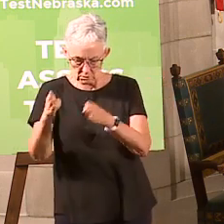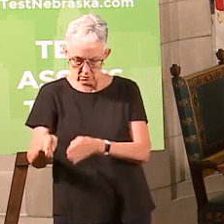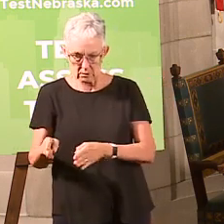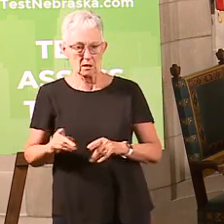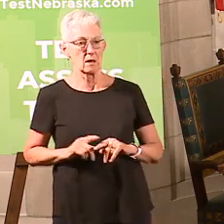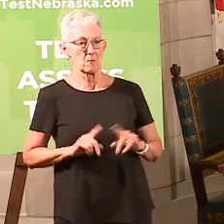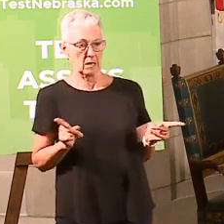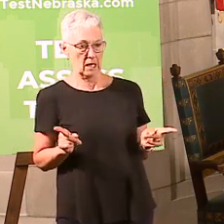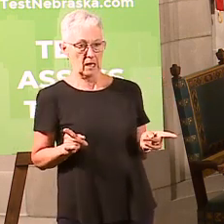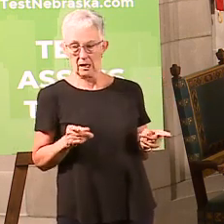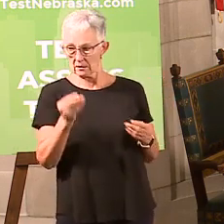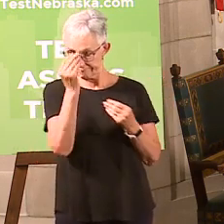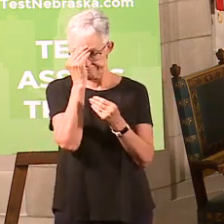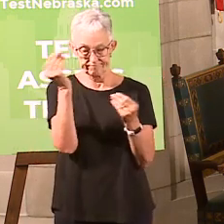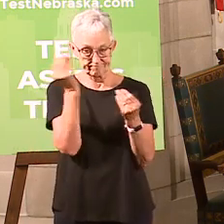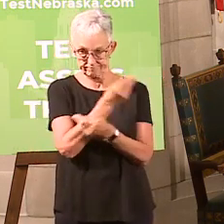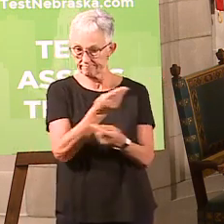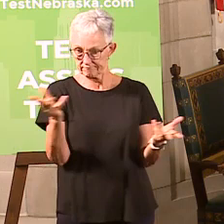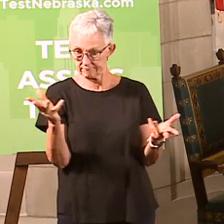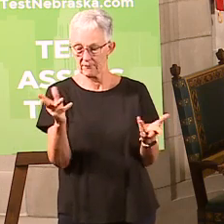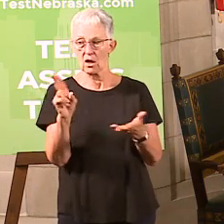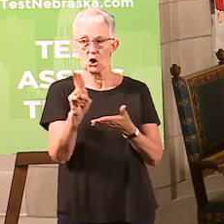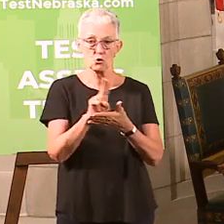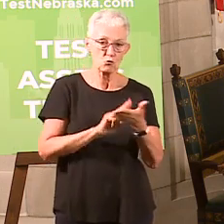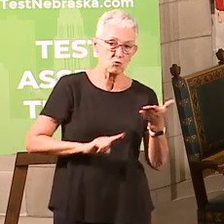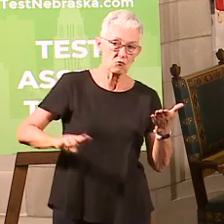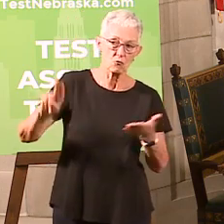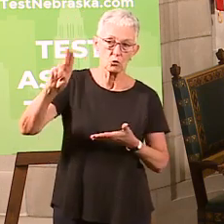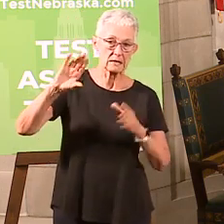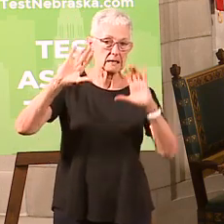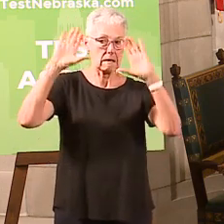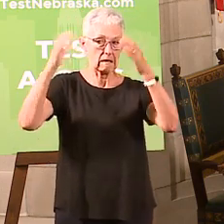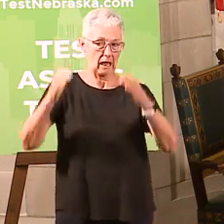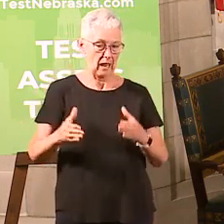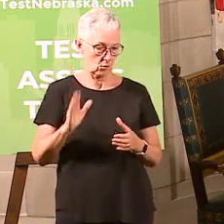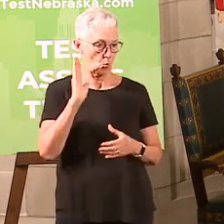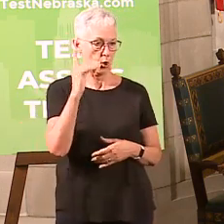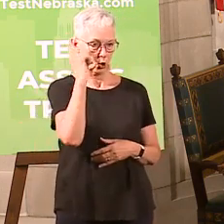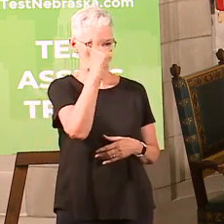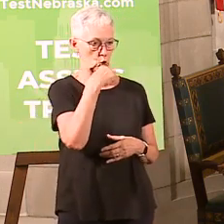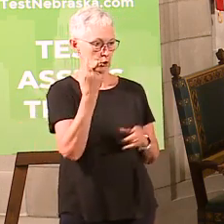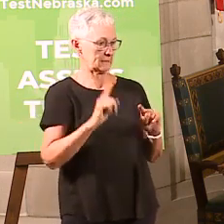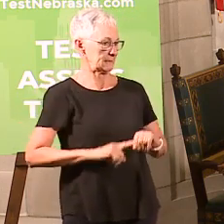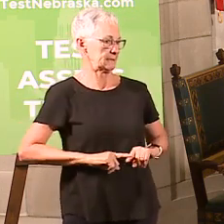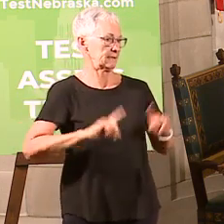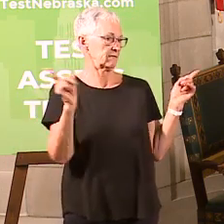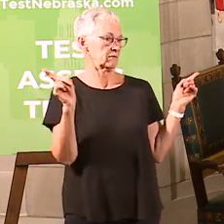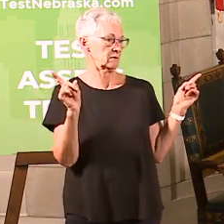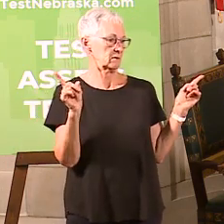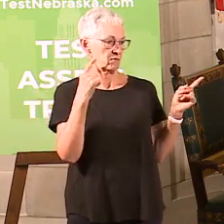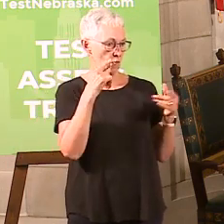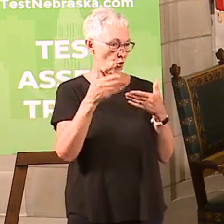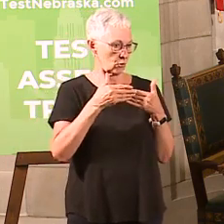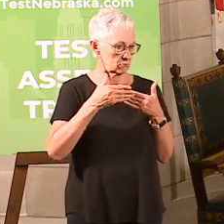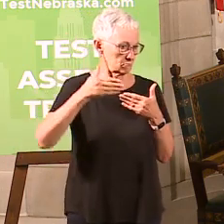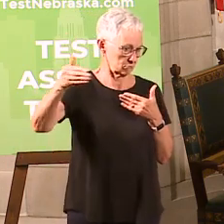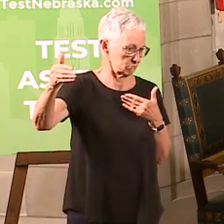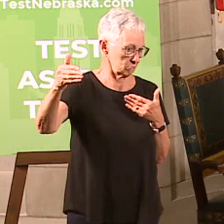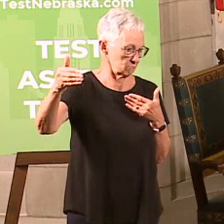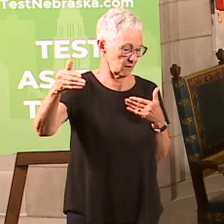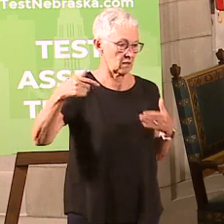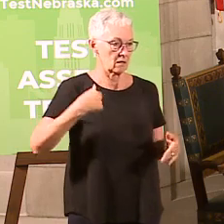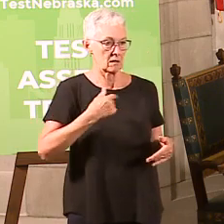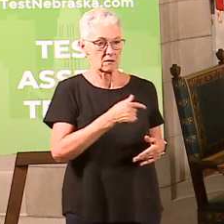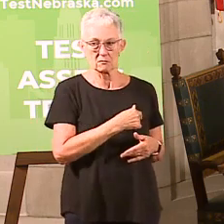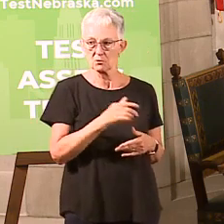different. Not just different because of the reality of COVID-19, but we're going to look different for what is the best vehicle